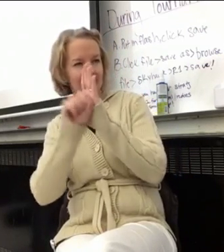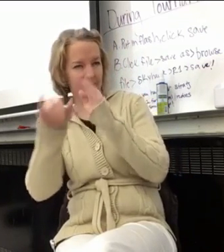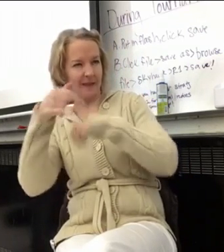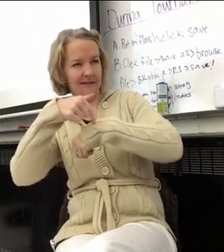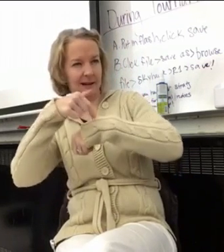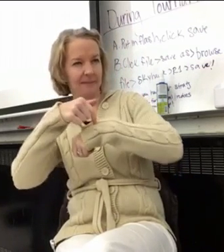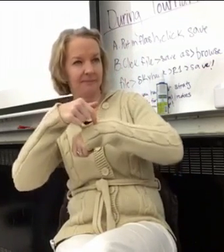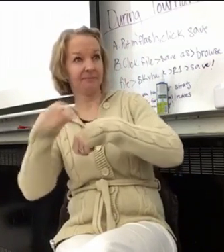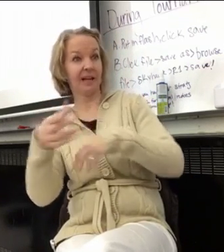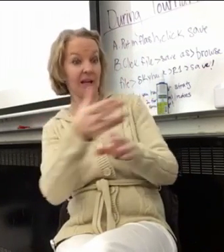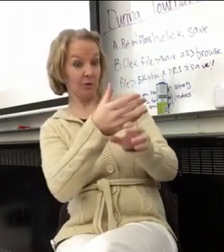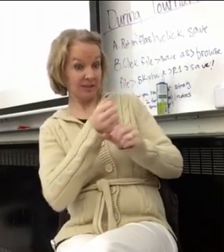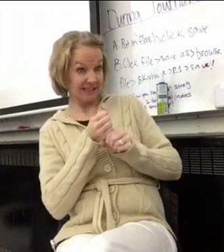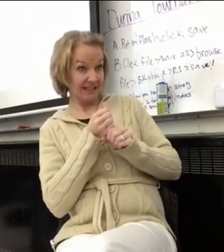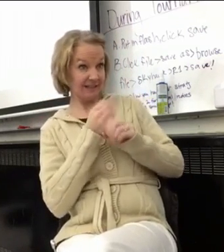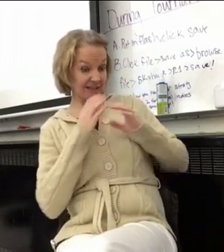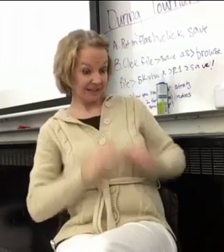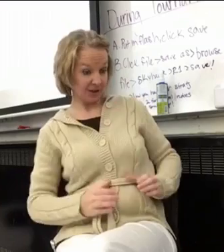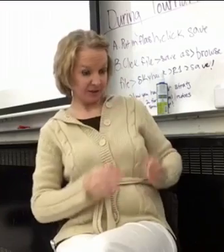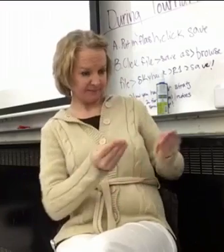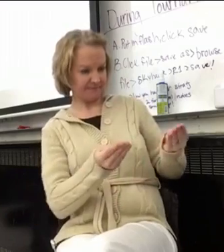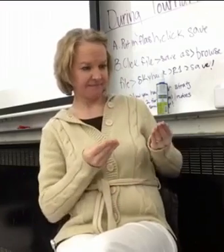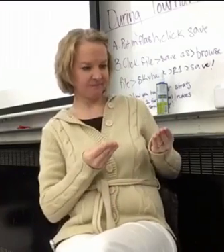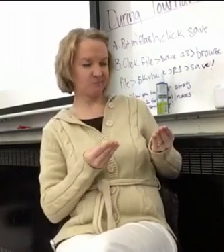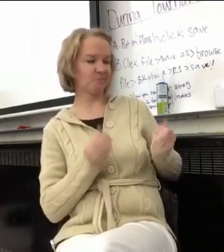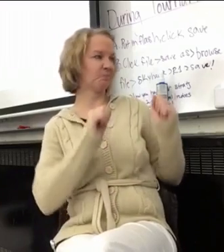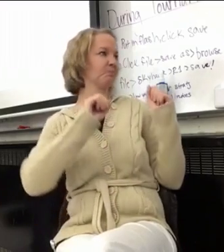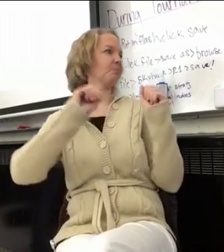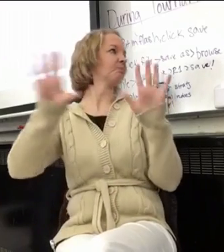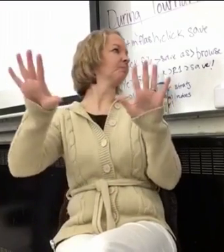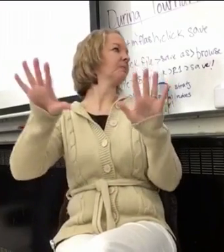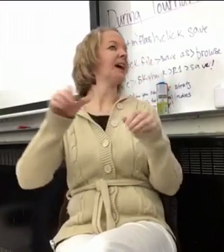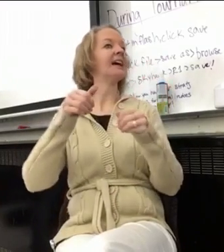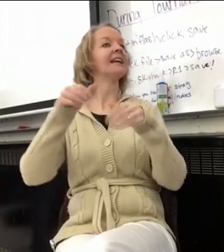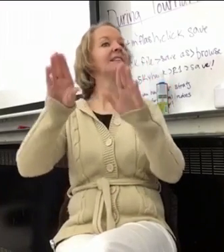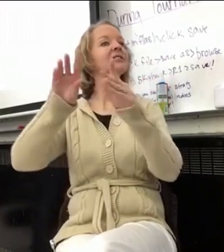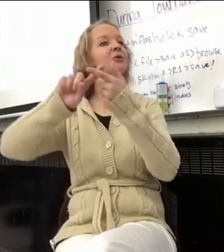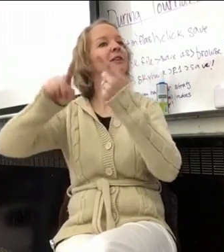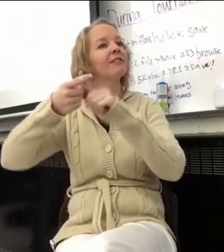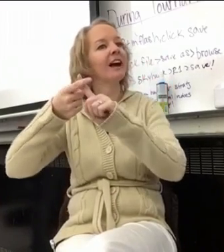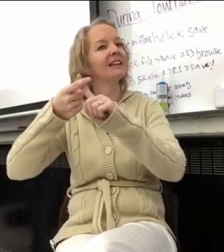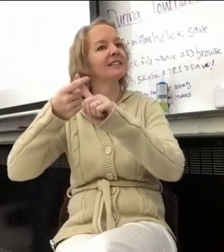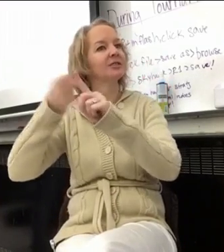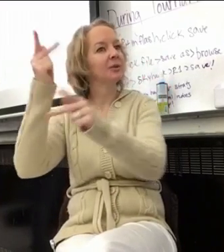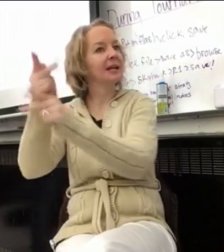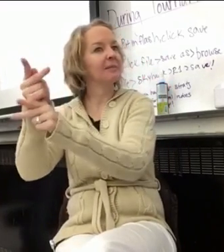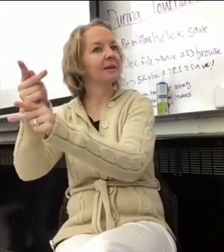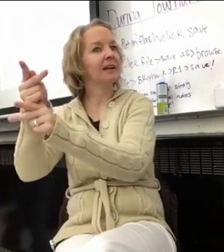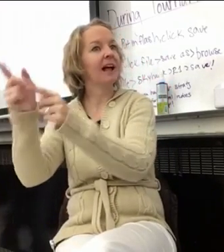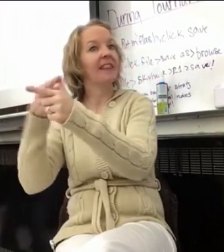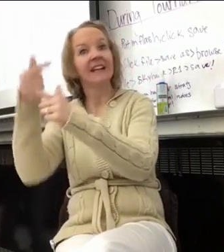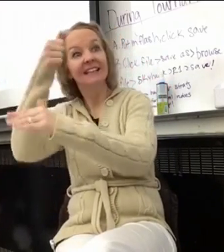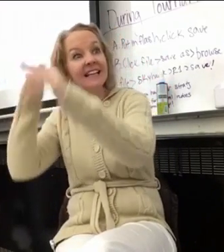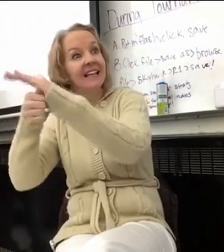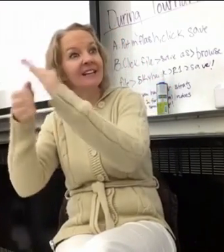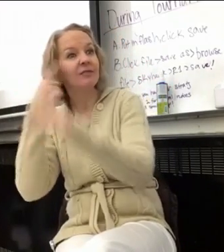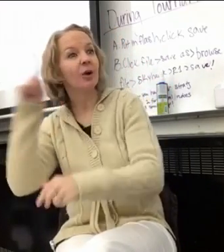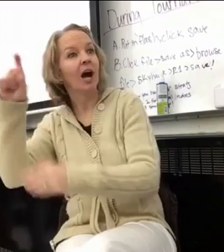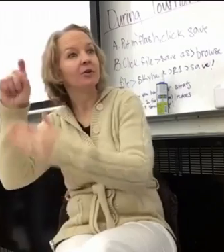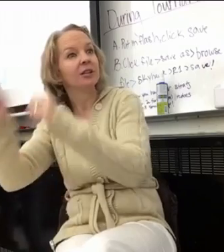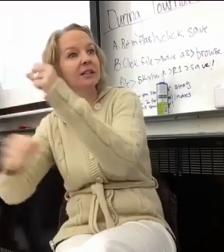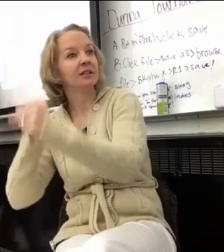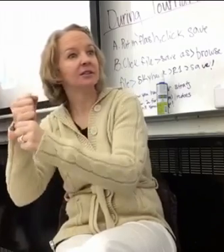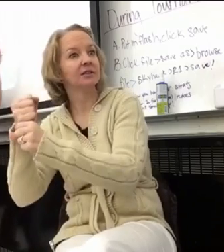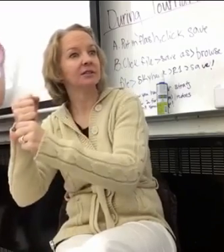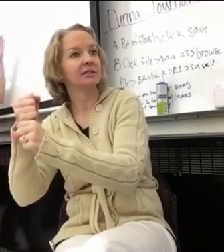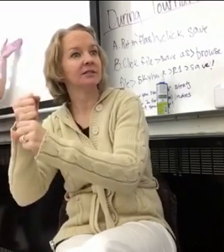Seward receives that, laughs it off, gives it to his friend as a souvenir, and it's hidden away for the next 100 years.